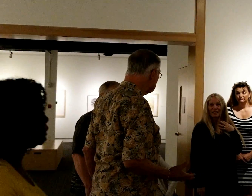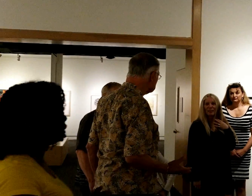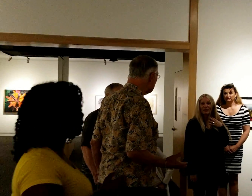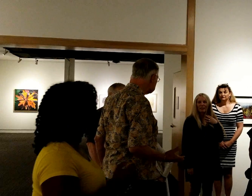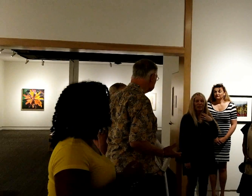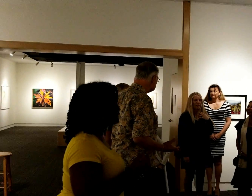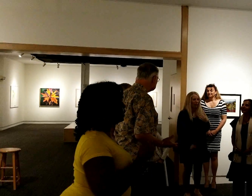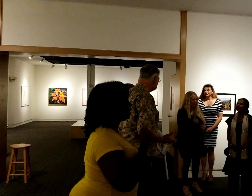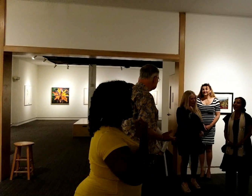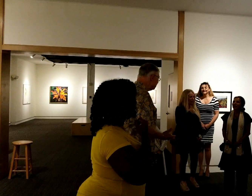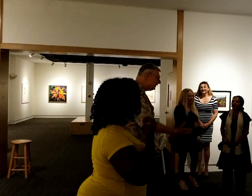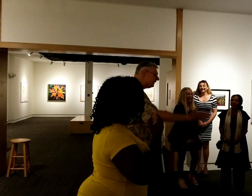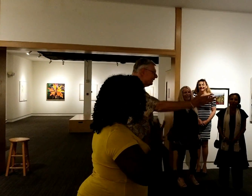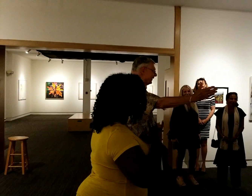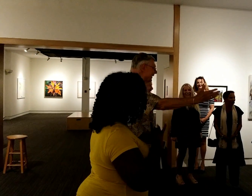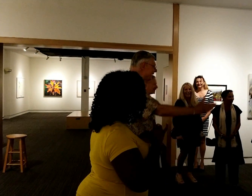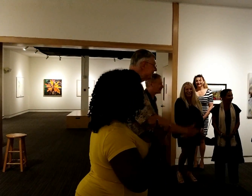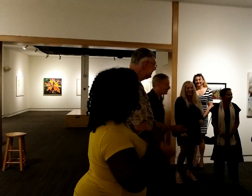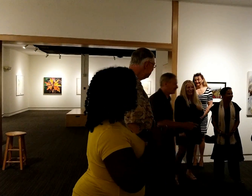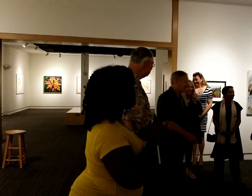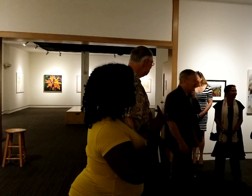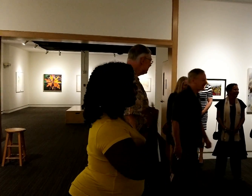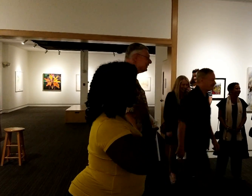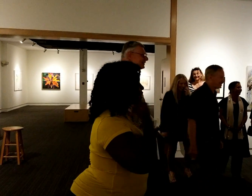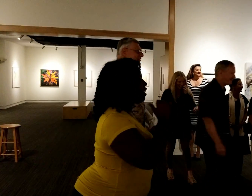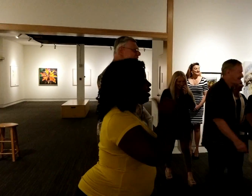some difficult questions.